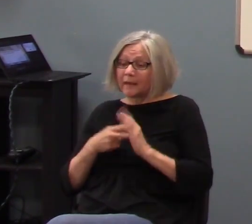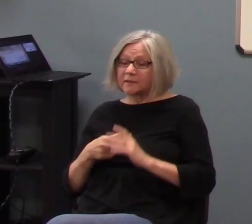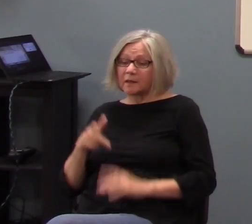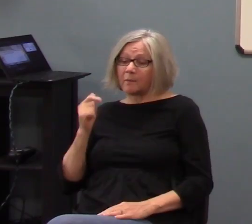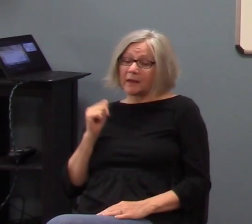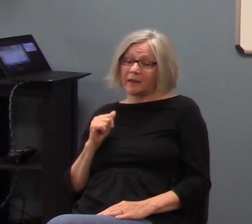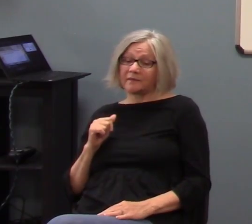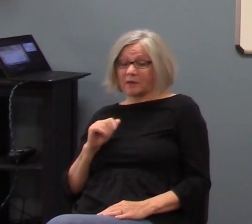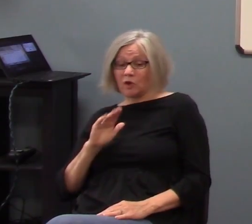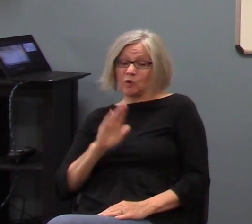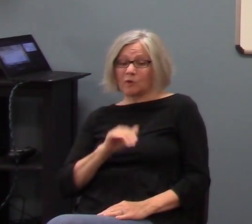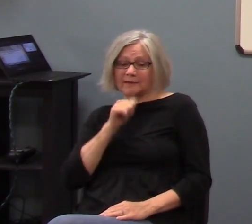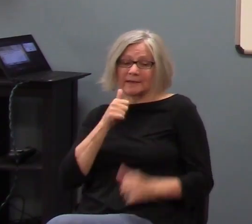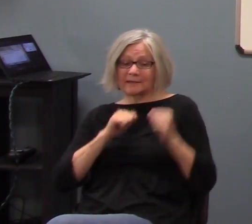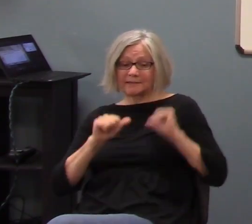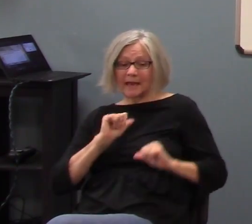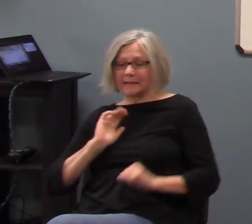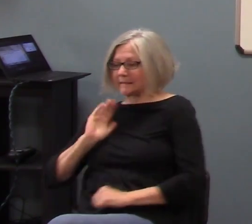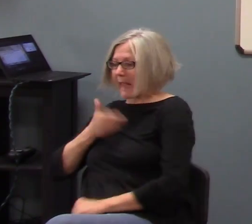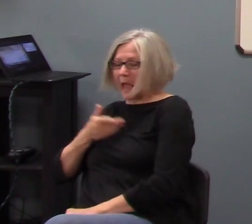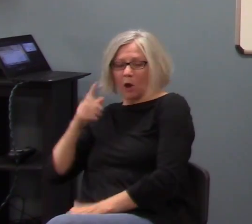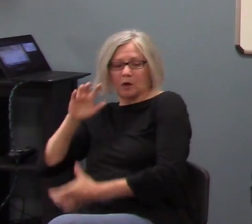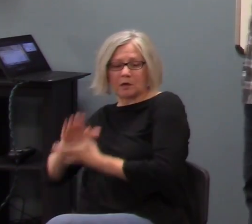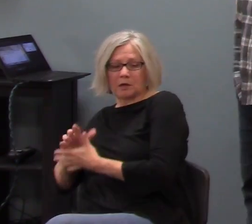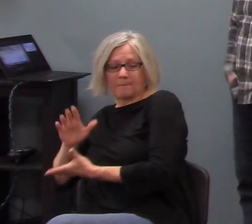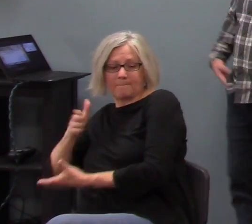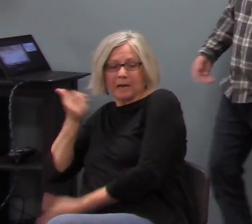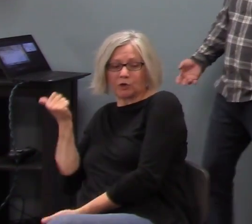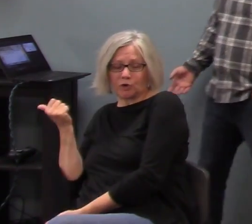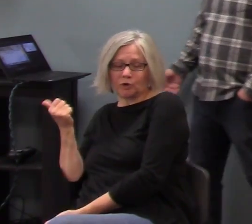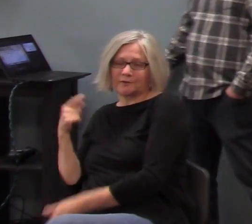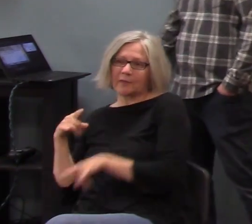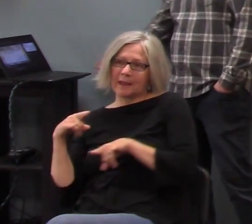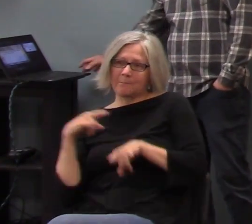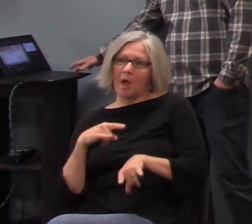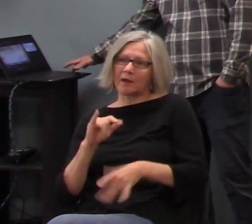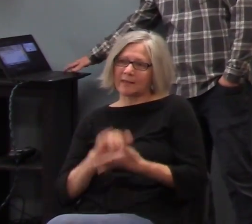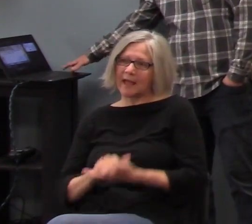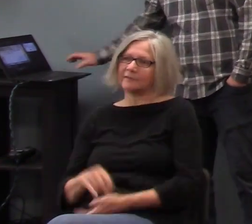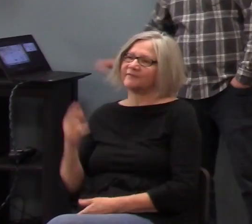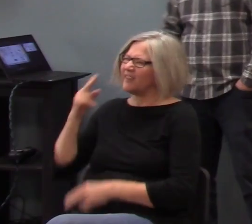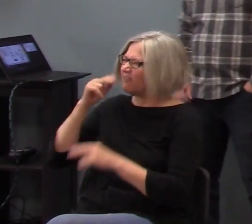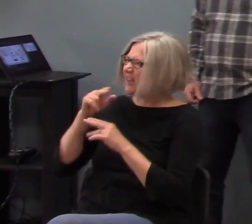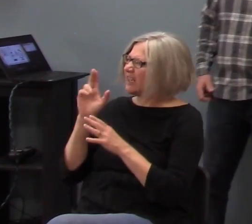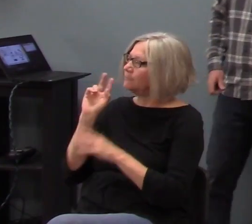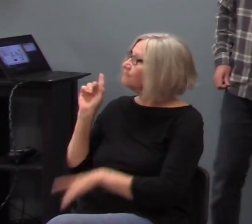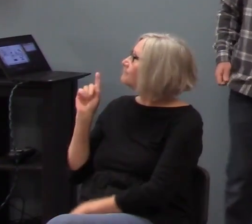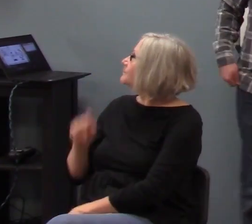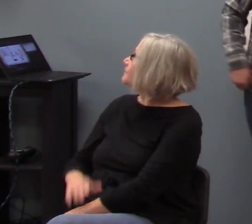yours isn't science, ours is still better. And they mock this. This is a funny cartoon. I like this one.